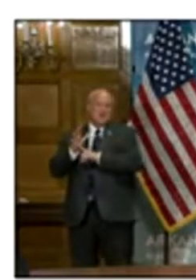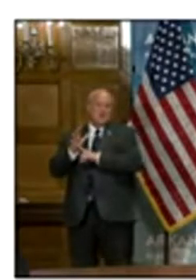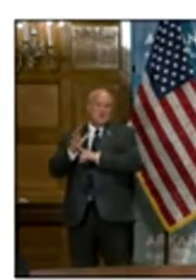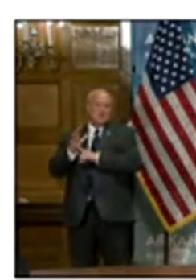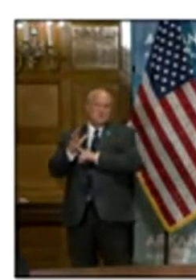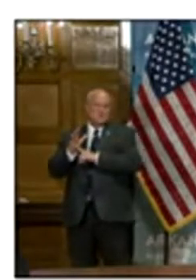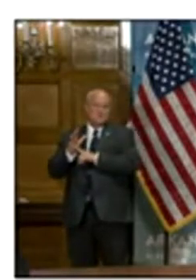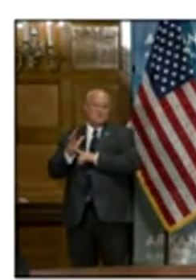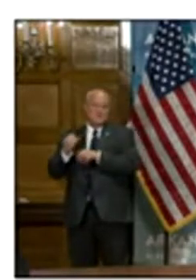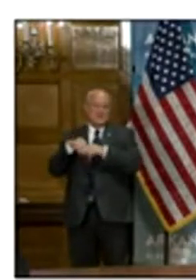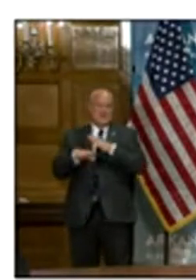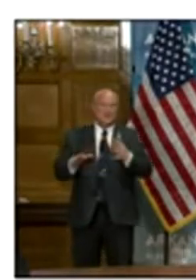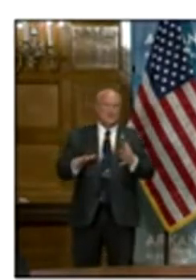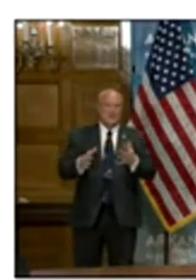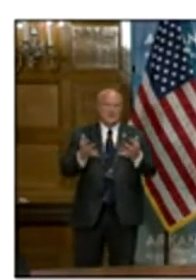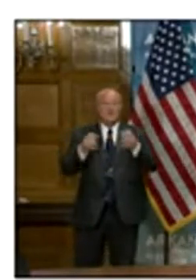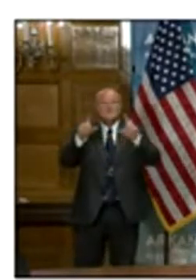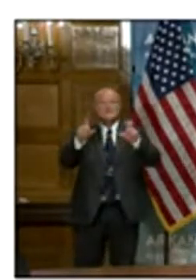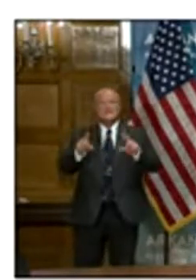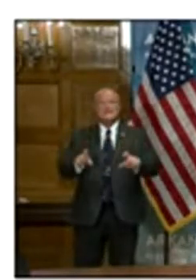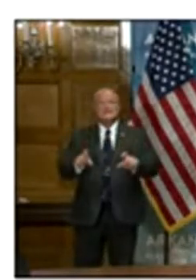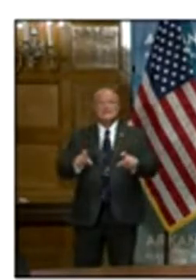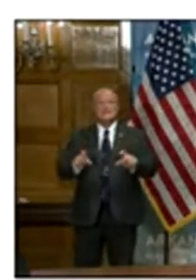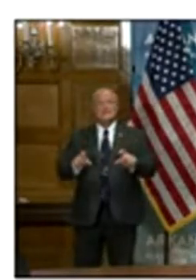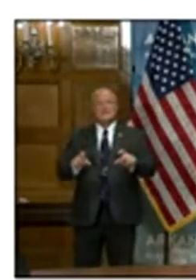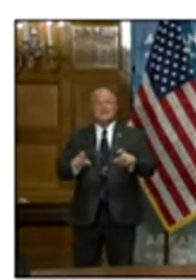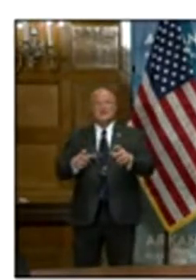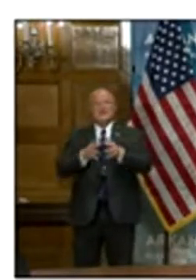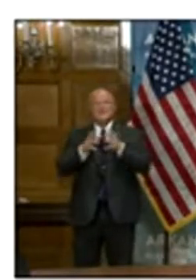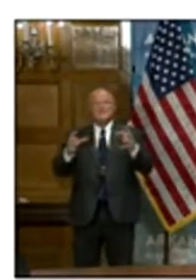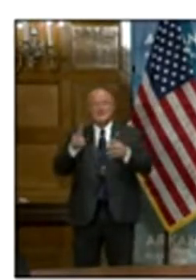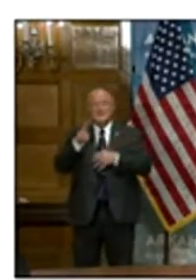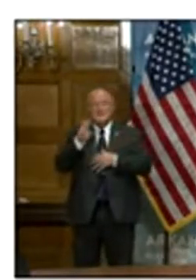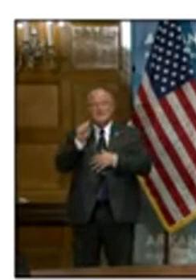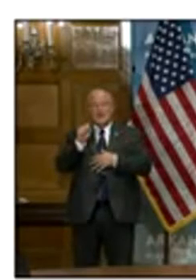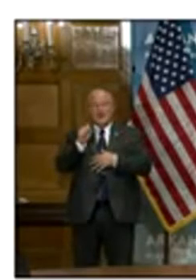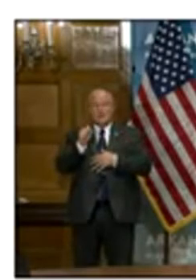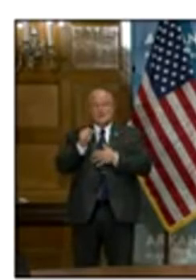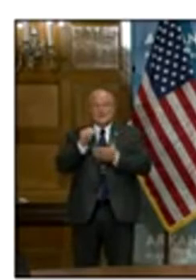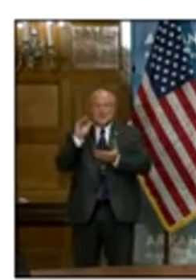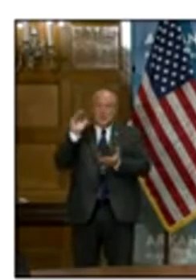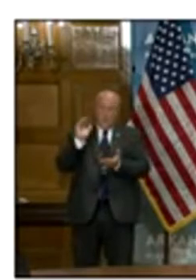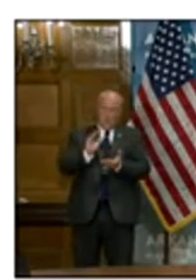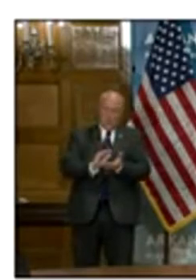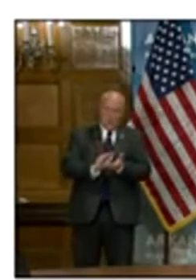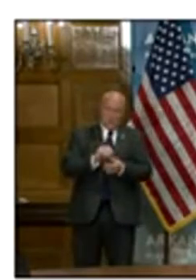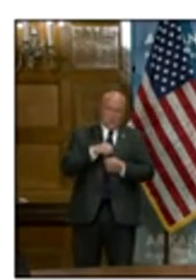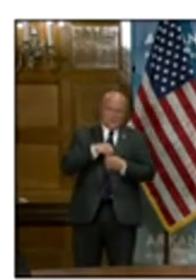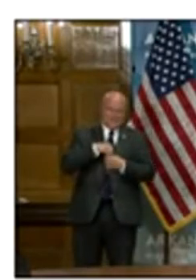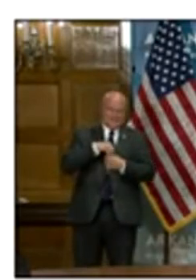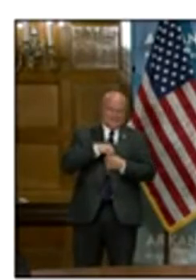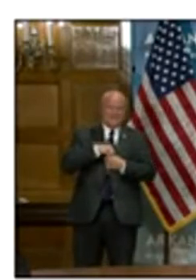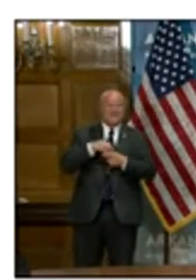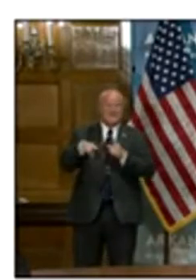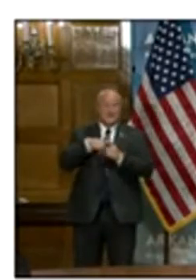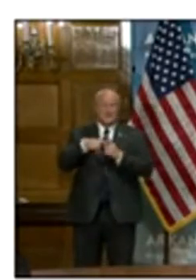someone, and so they come in and they want to get tested, well, the amount of virus may still be pretty low. If you get a